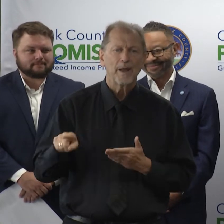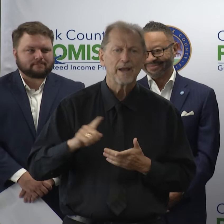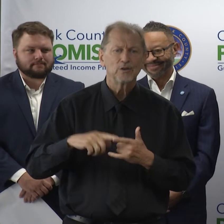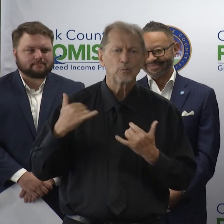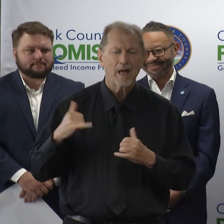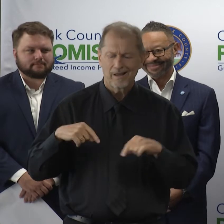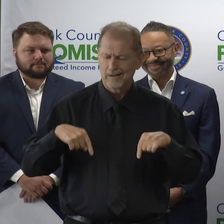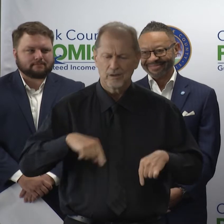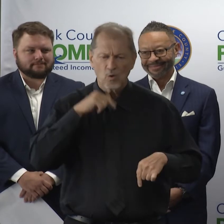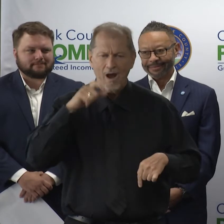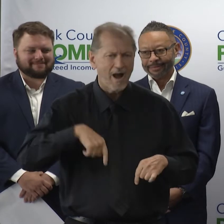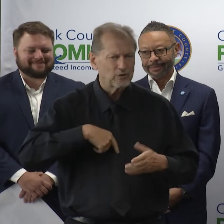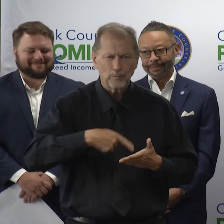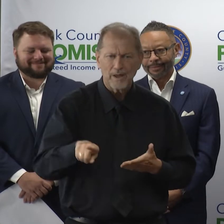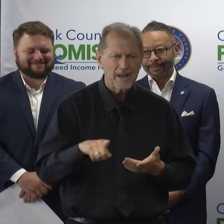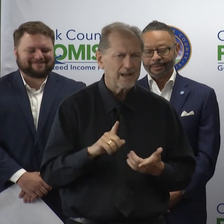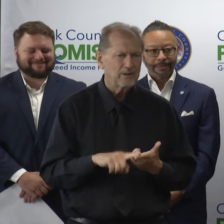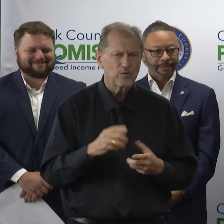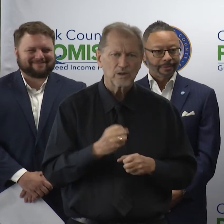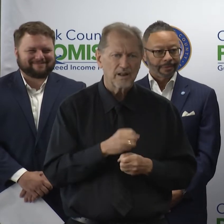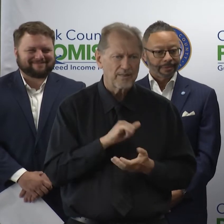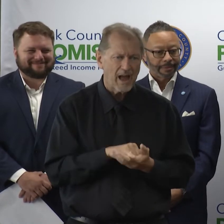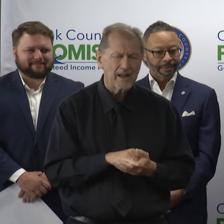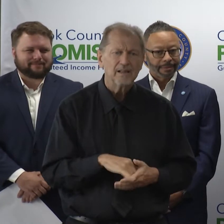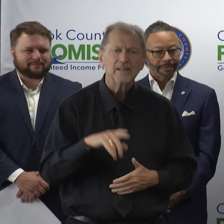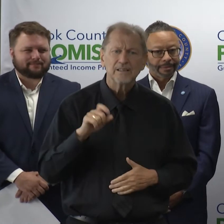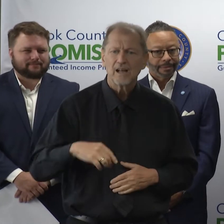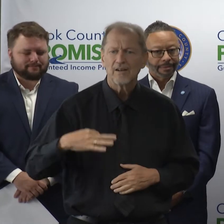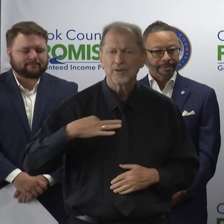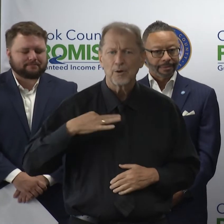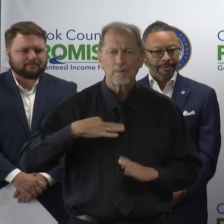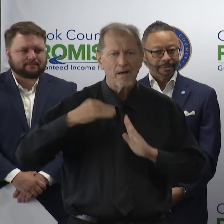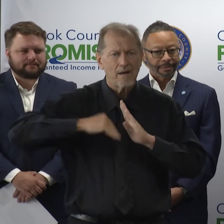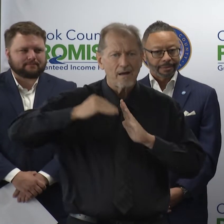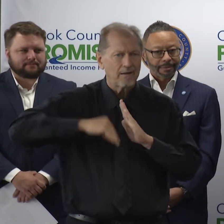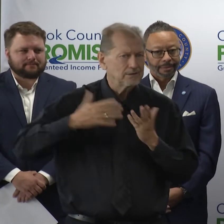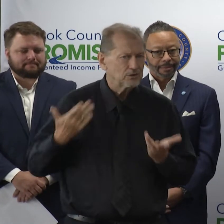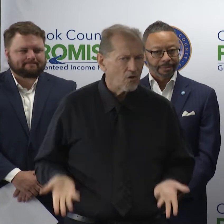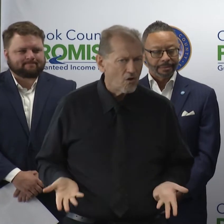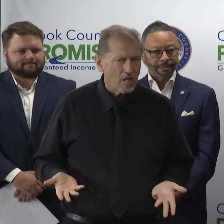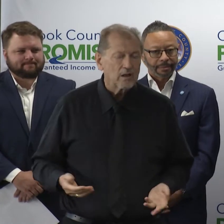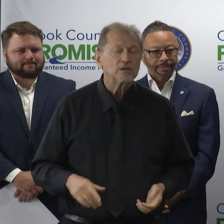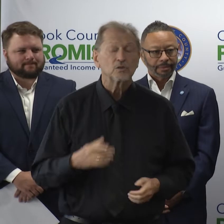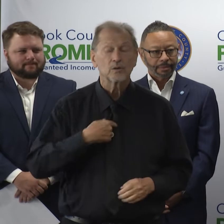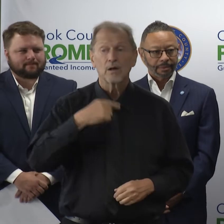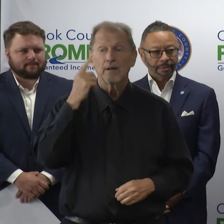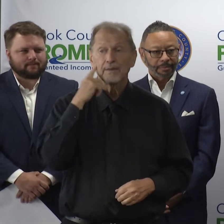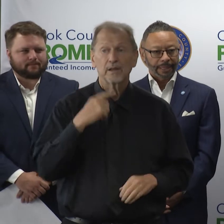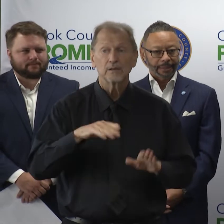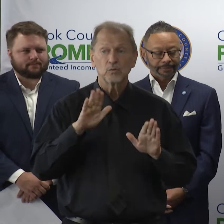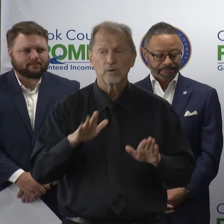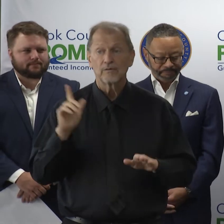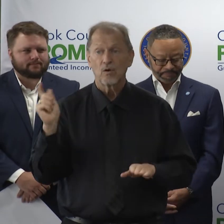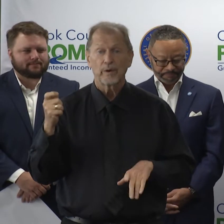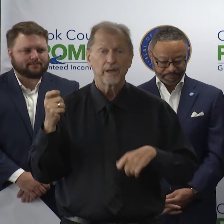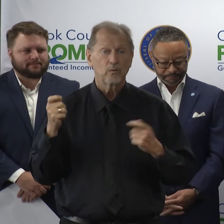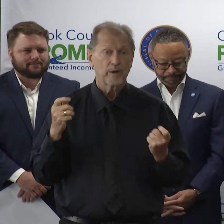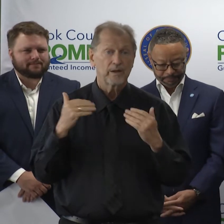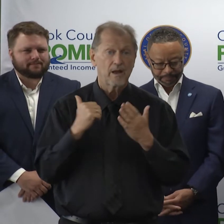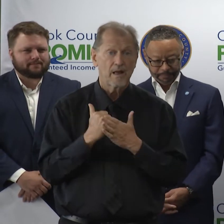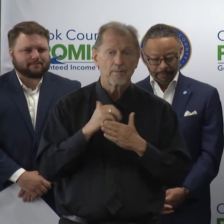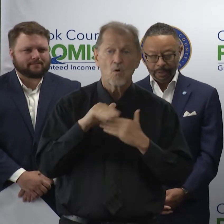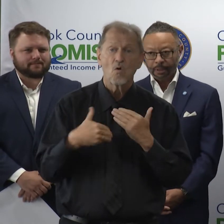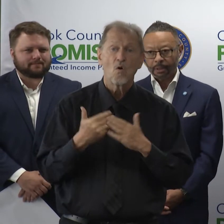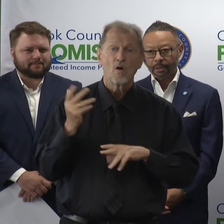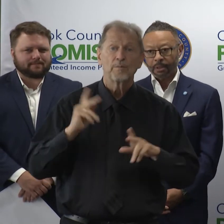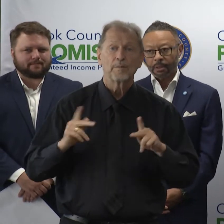have to pay in order to get this. All you have to do is sign up. So I think this is a win-win for all of the